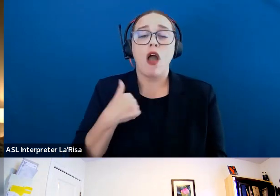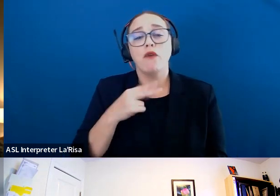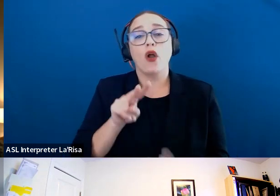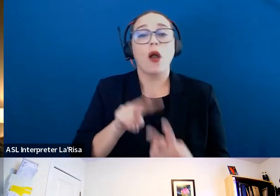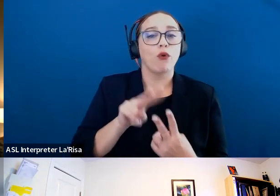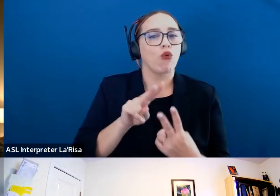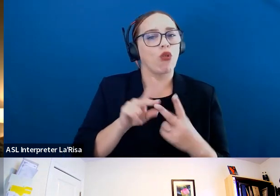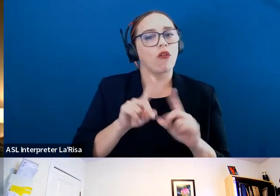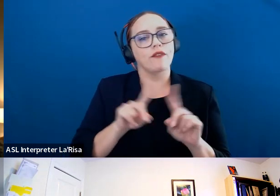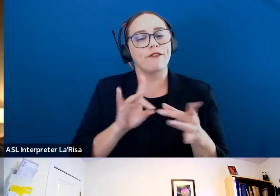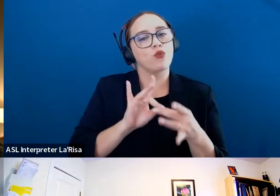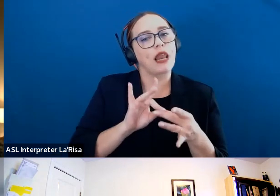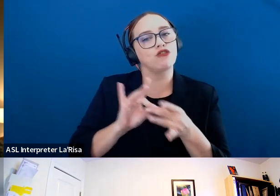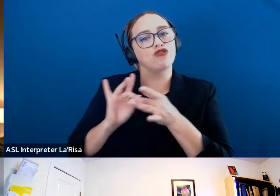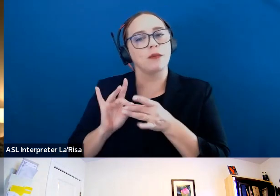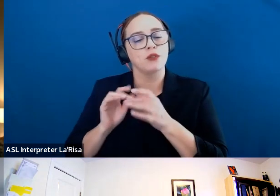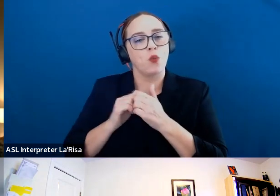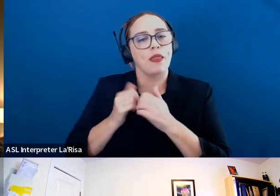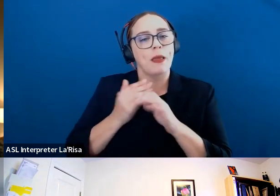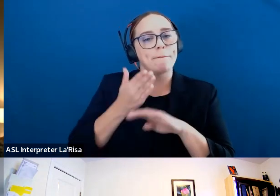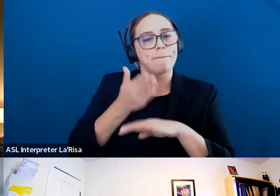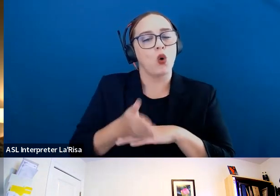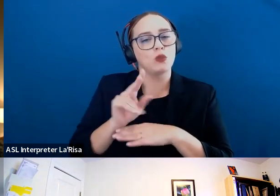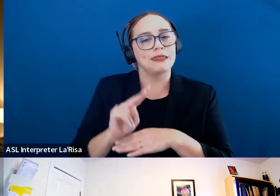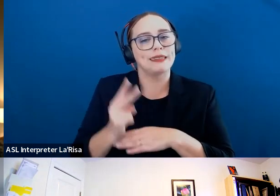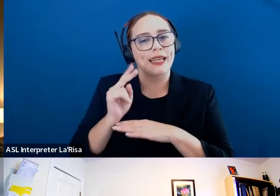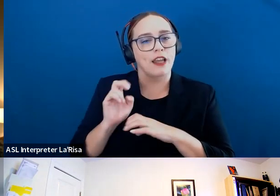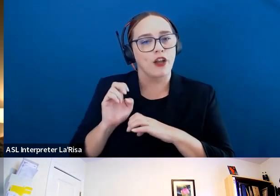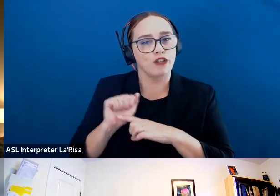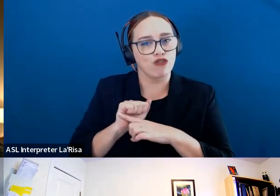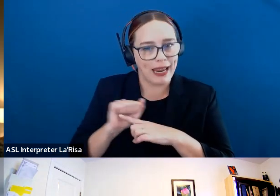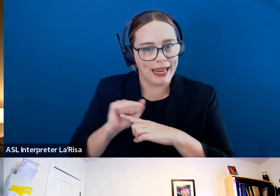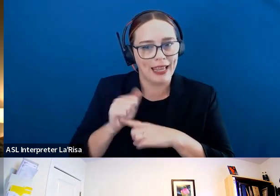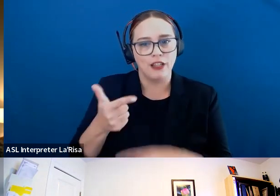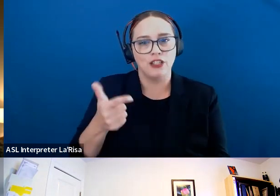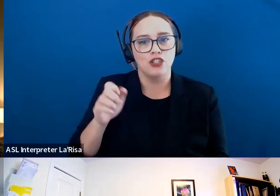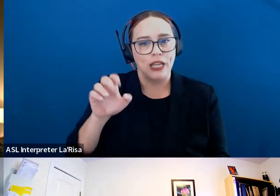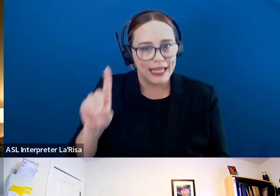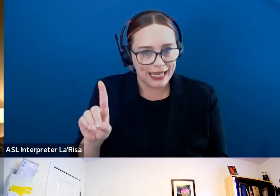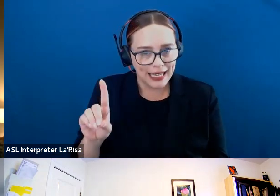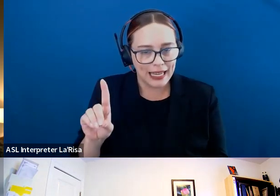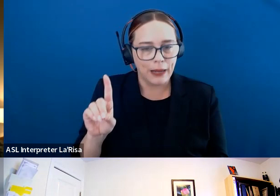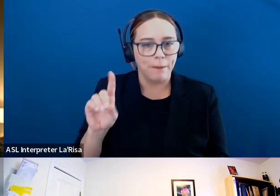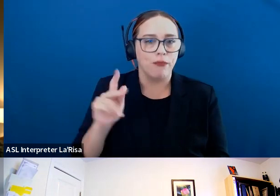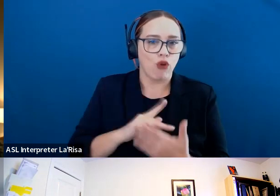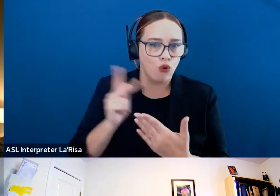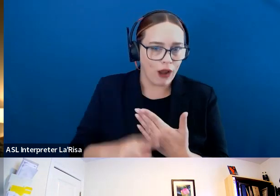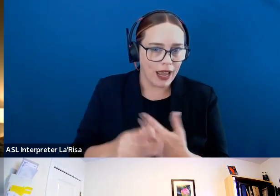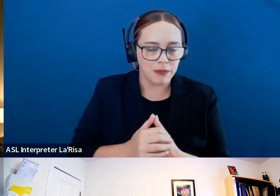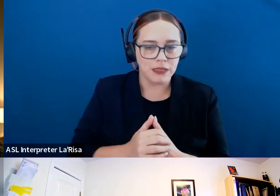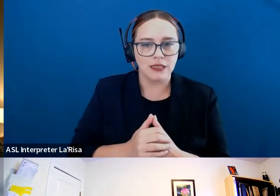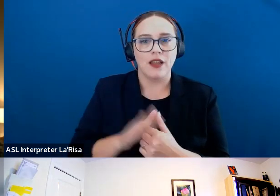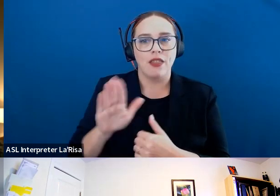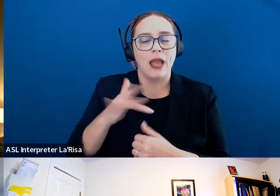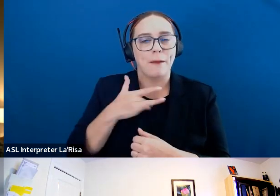relationships with some post-secondary training programs, GED programs, and you know, they usually